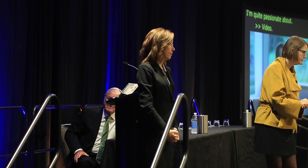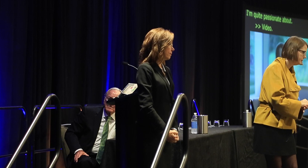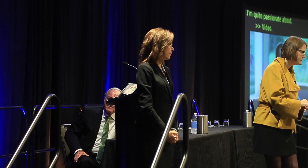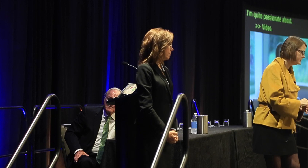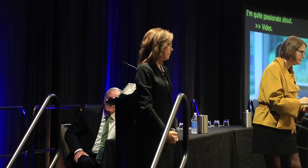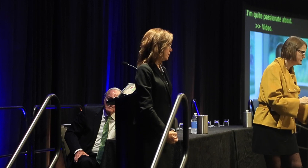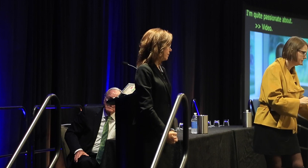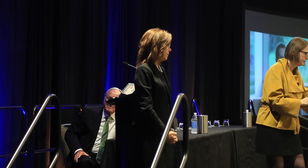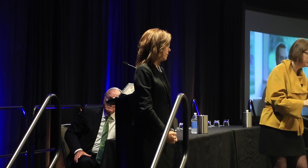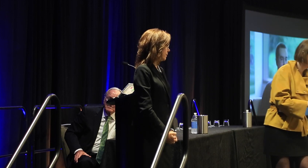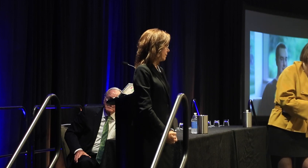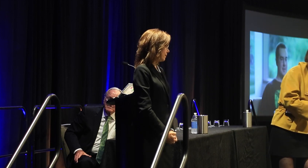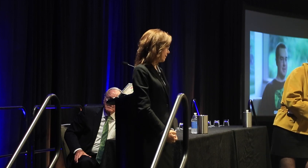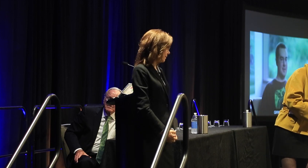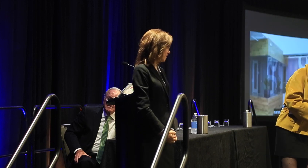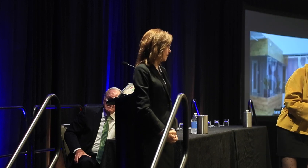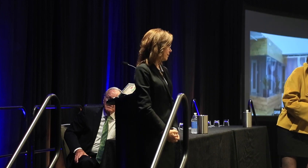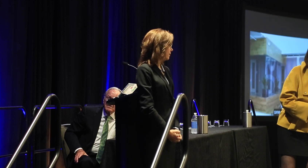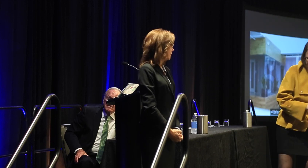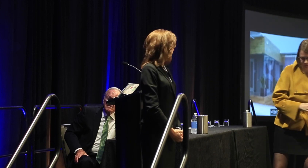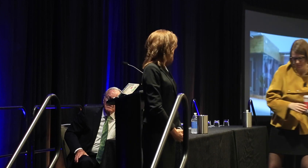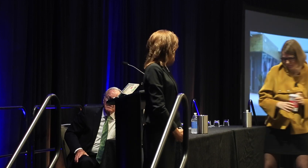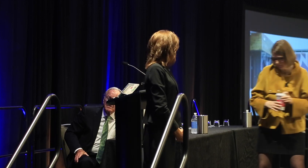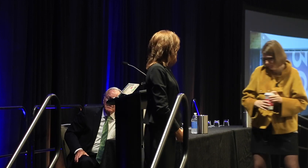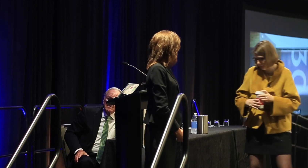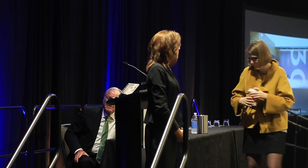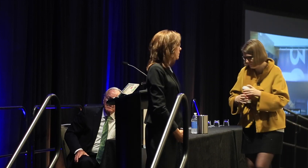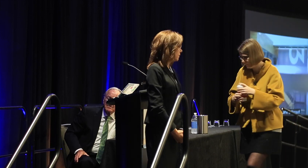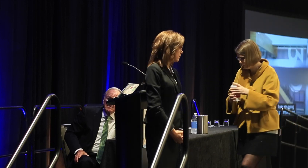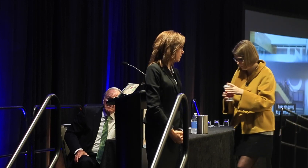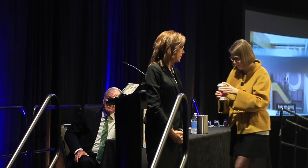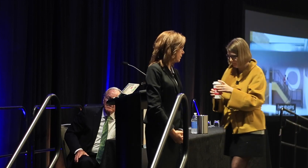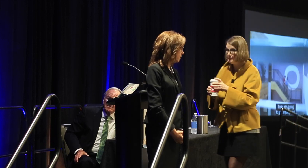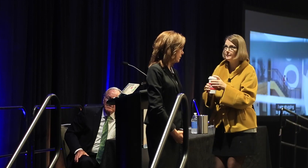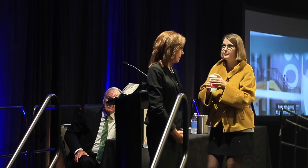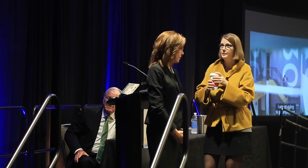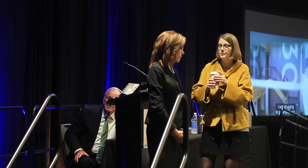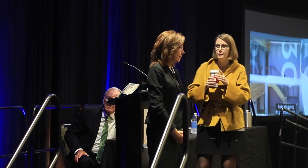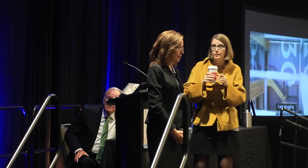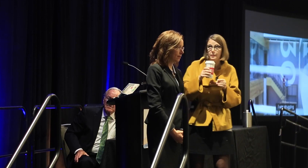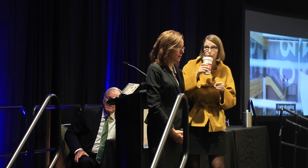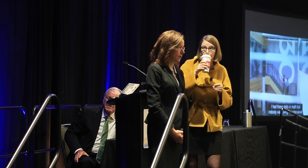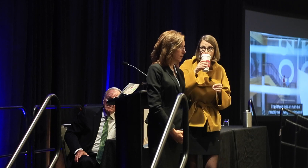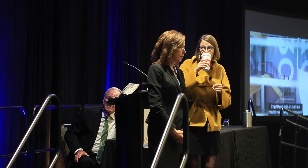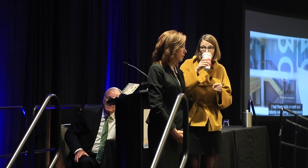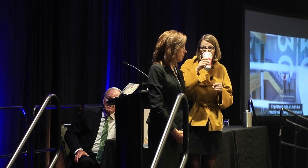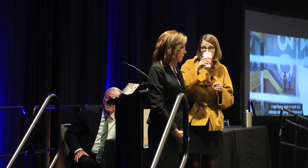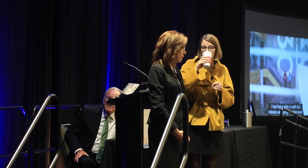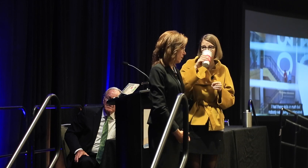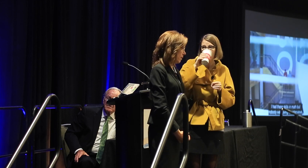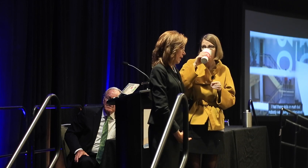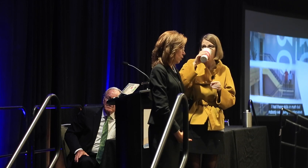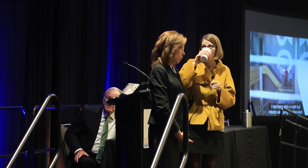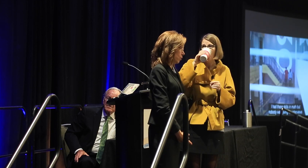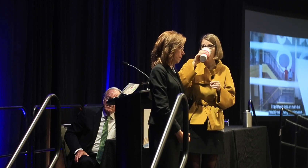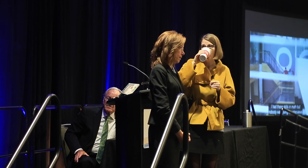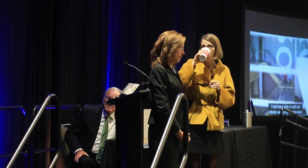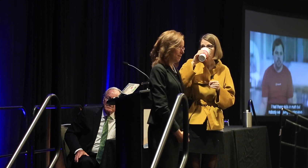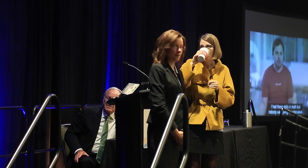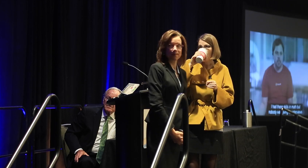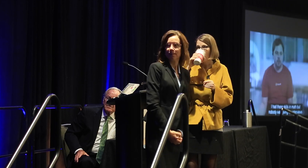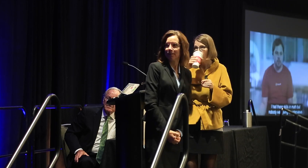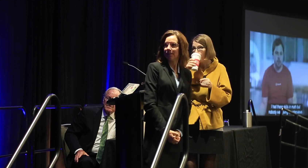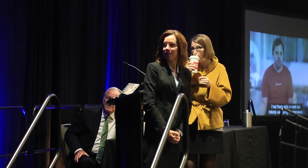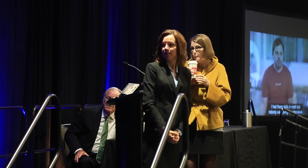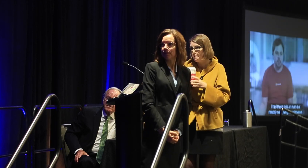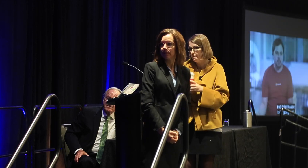career capacity for me. Before I came to Microsoft, I was struggling to get employment, and I had these skills in math, but nobody was